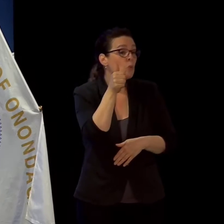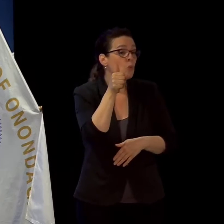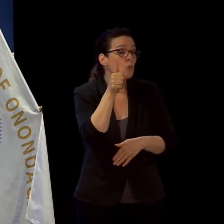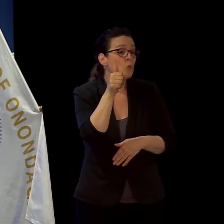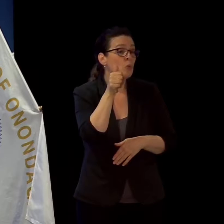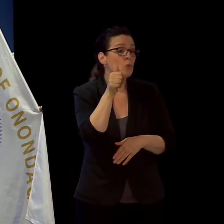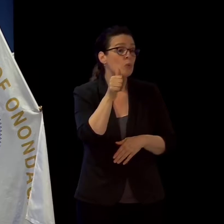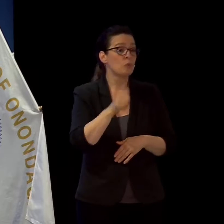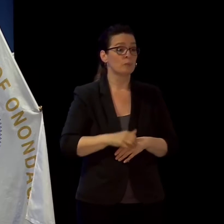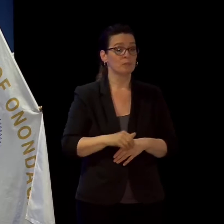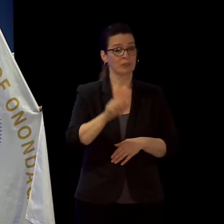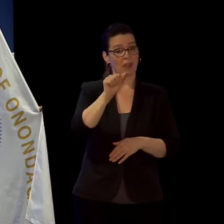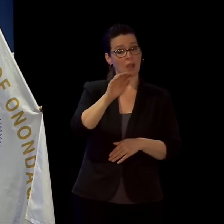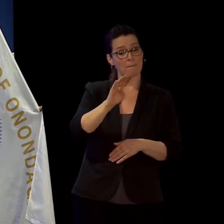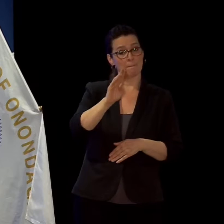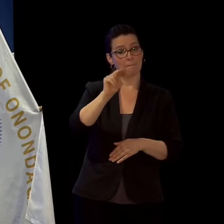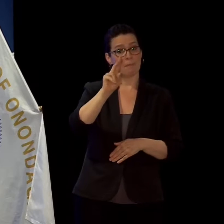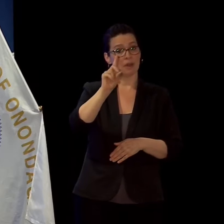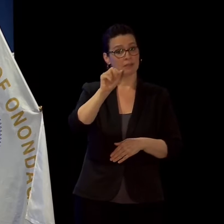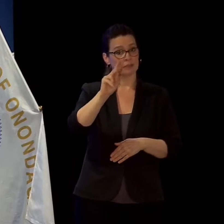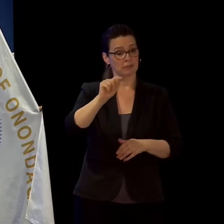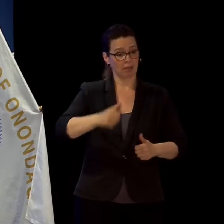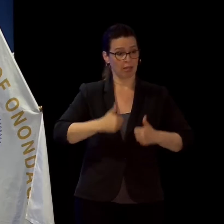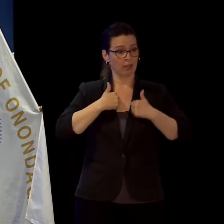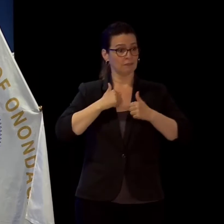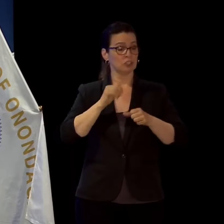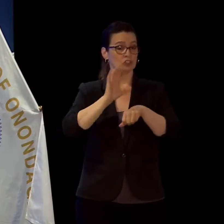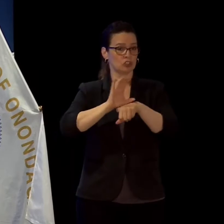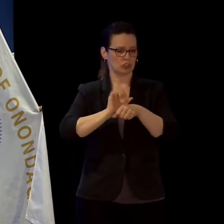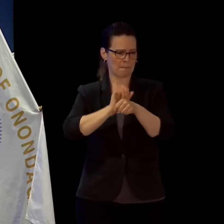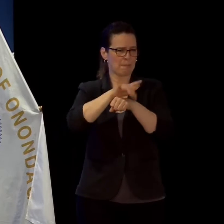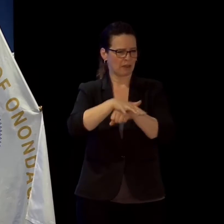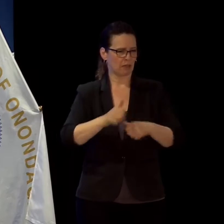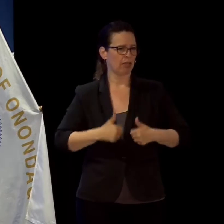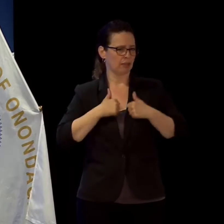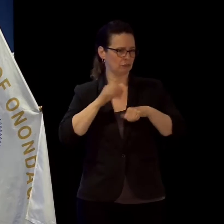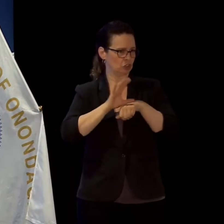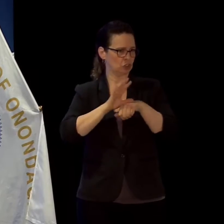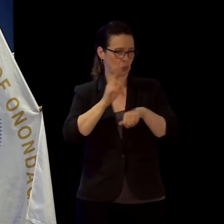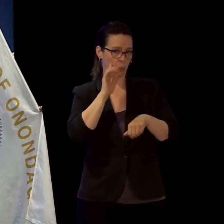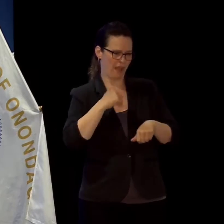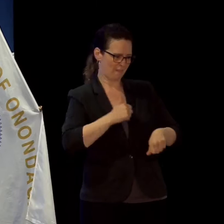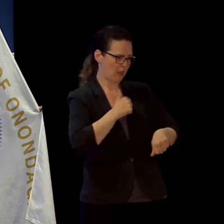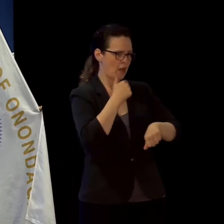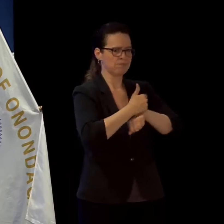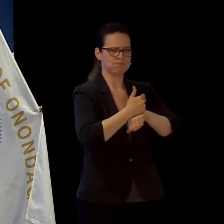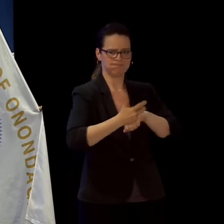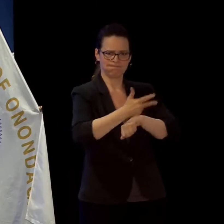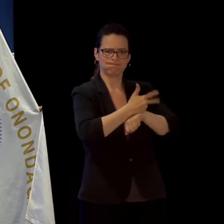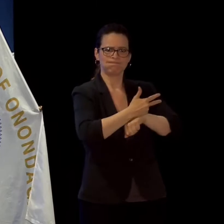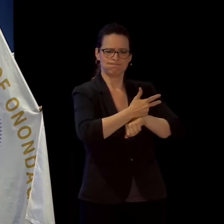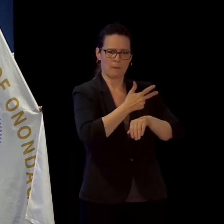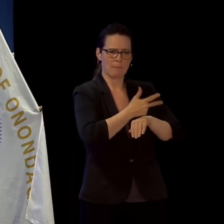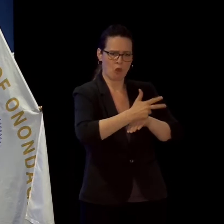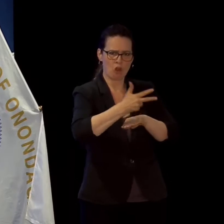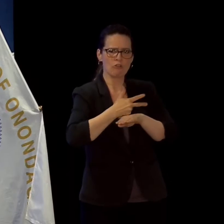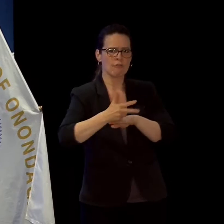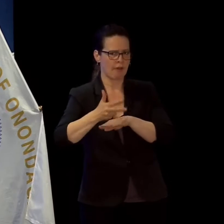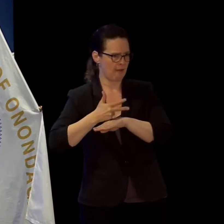And then next week's focus is next week we will have been in and or